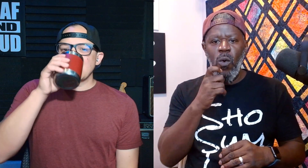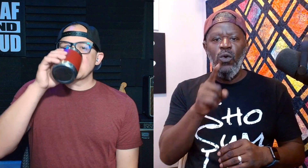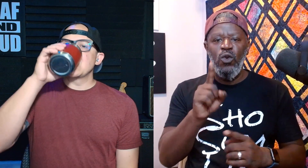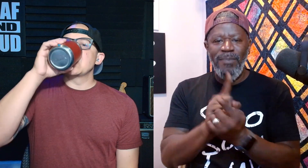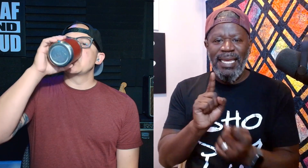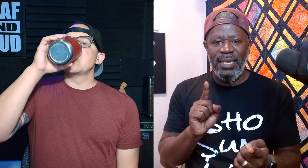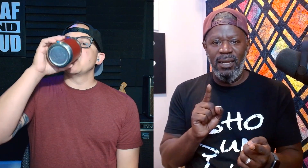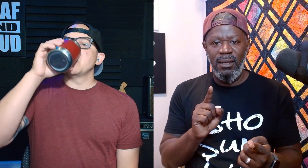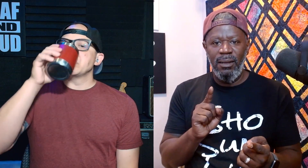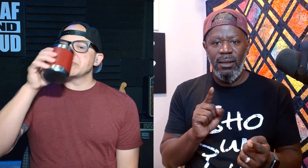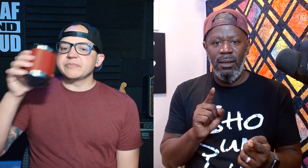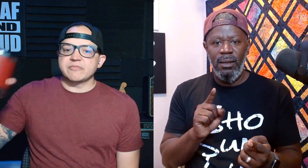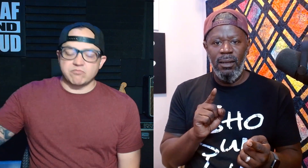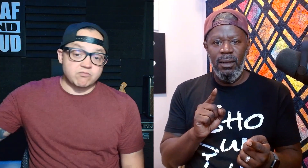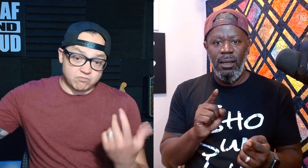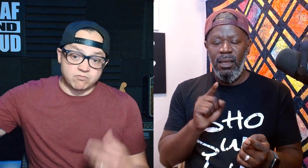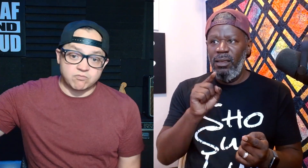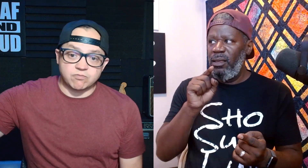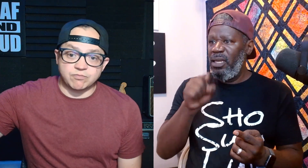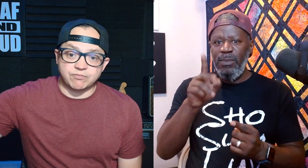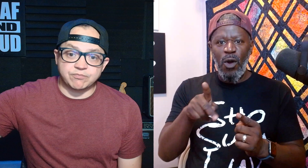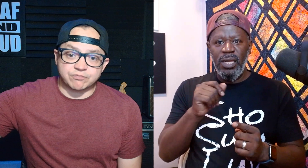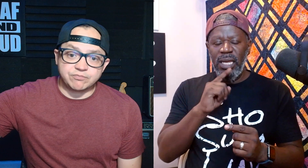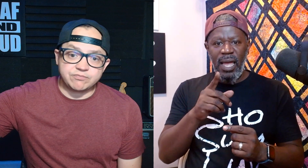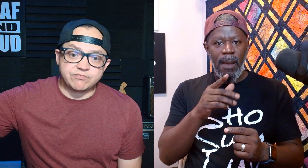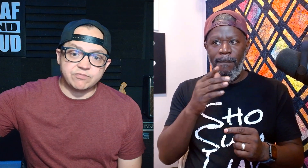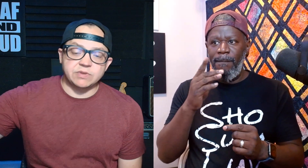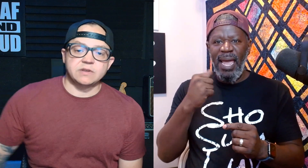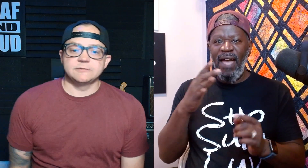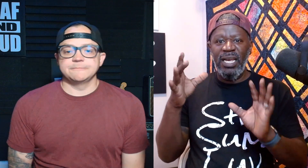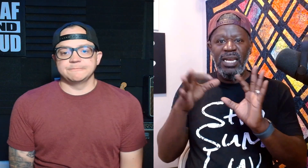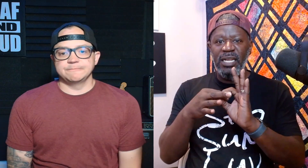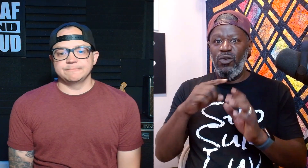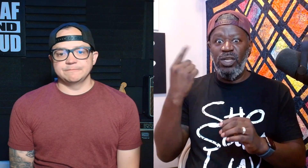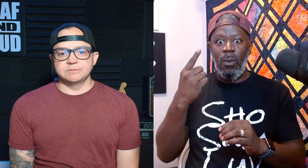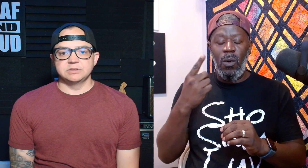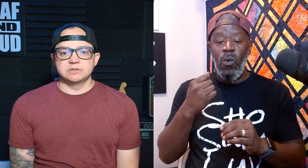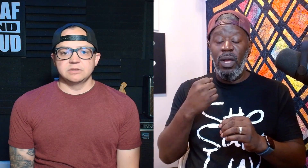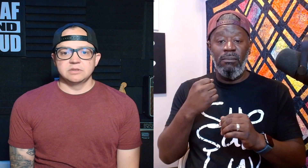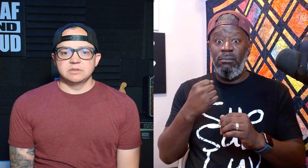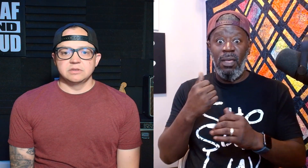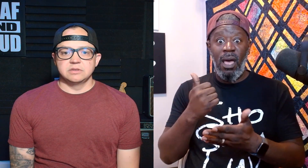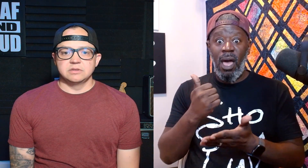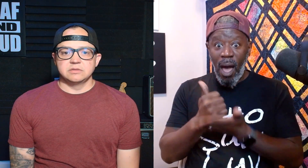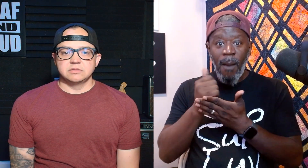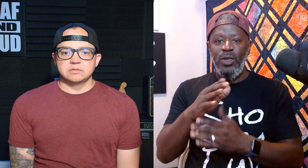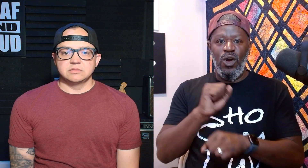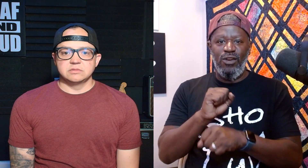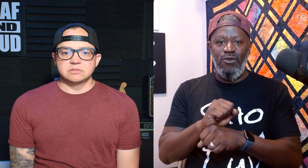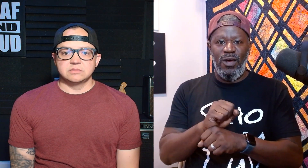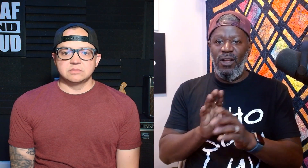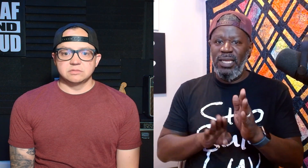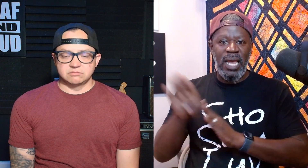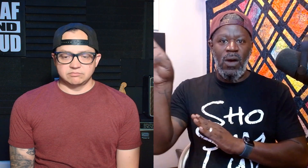know who you meet. Mm-hmm. This person may have a connection to someone who can help